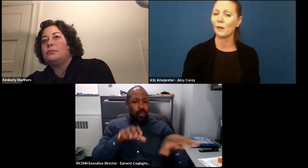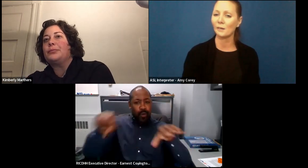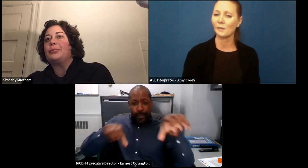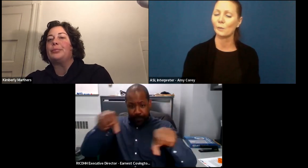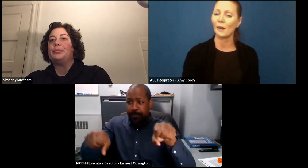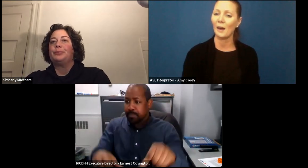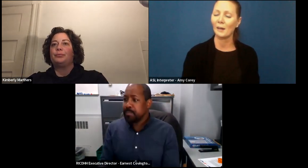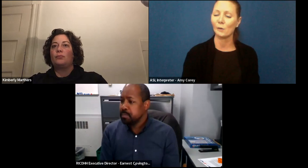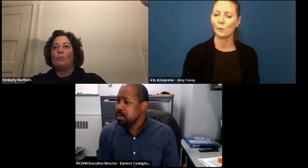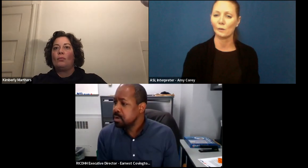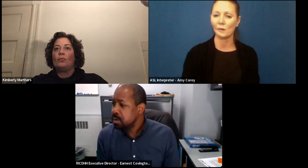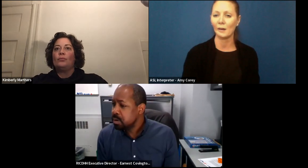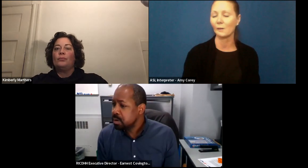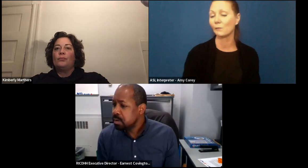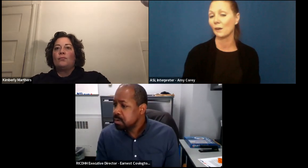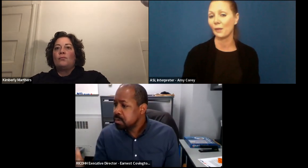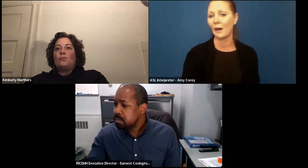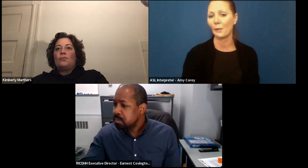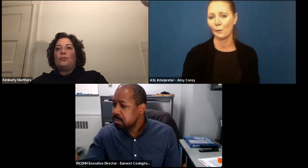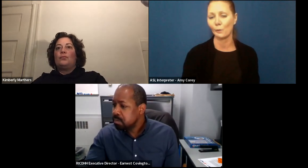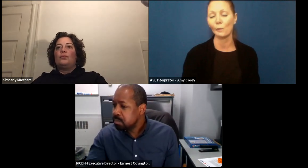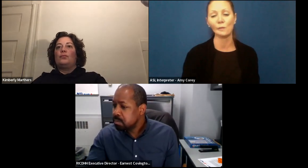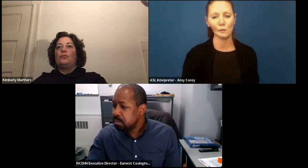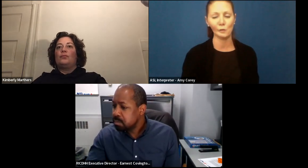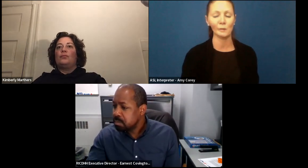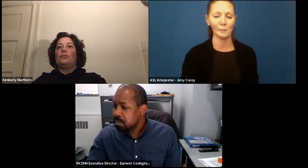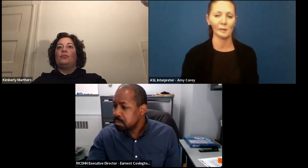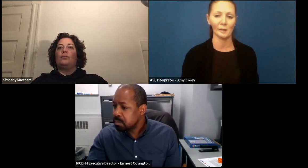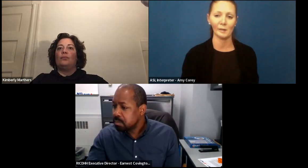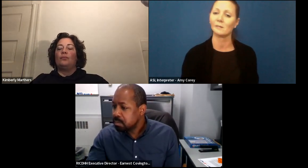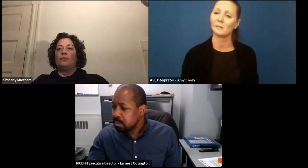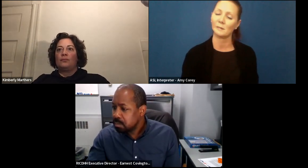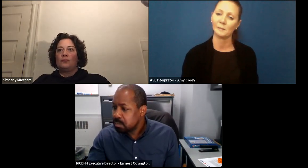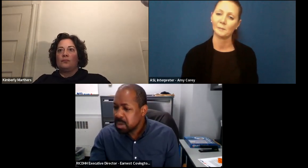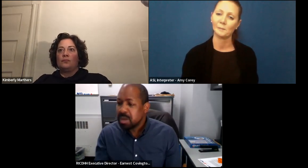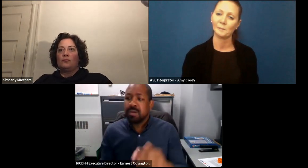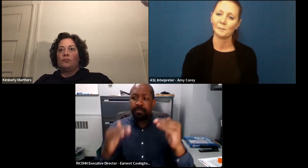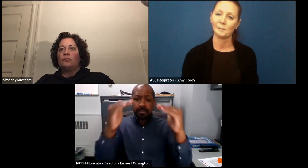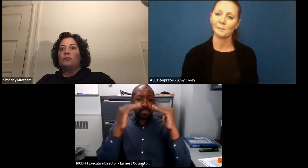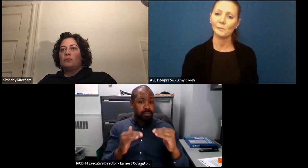of the ideas we had in order to kind of get that on the road was to do something like this.